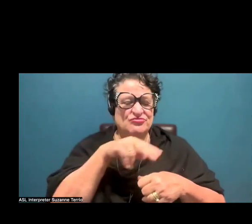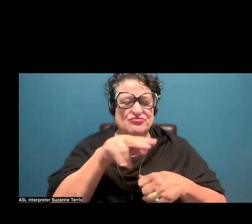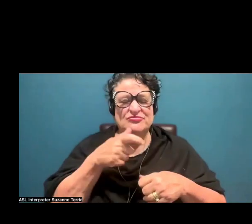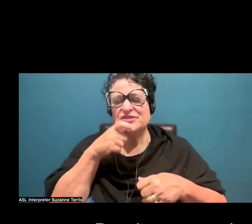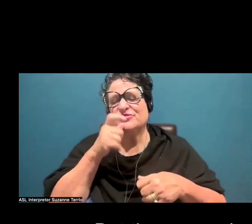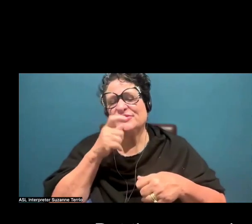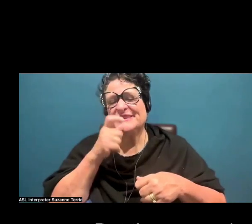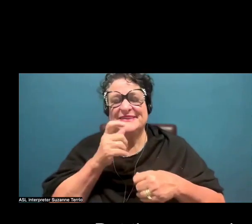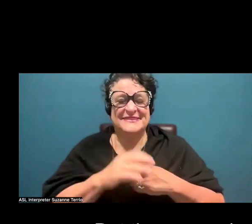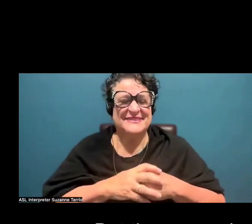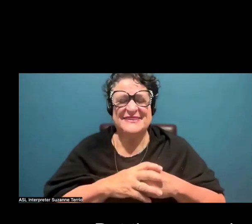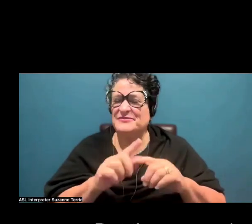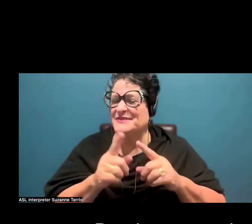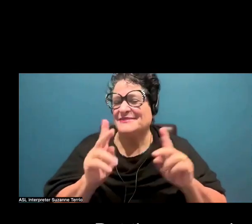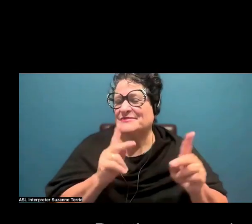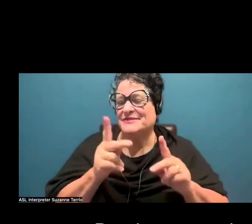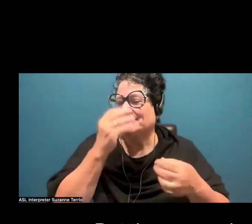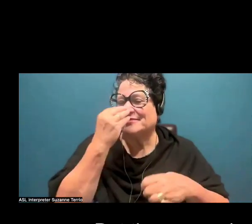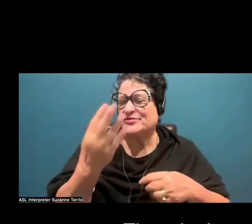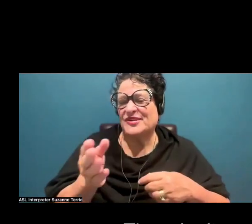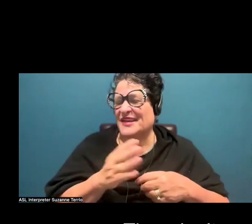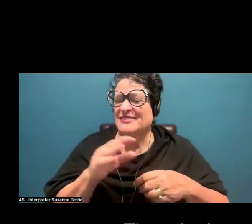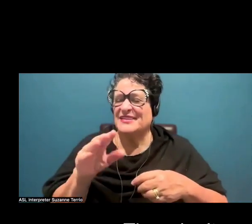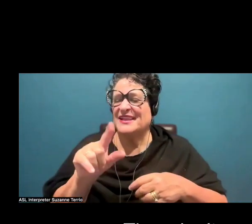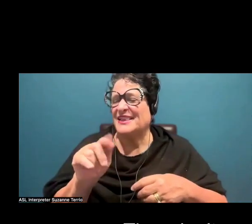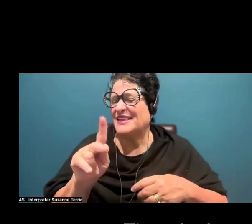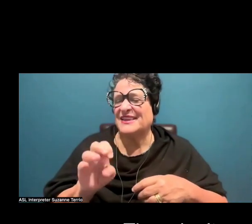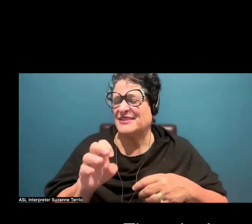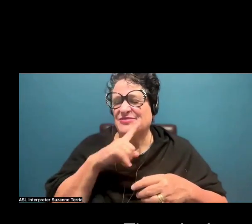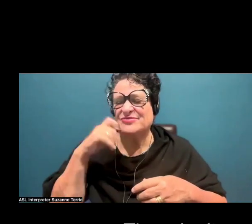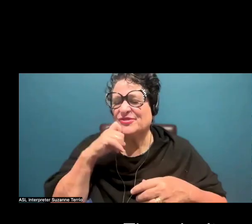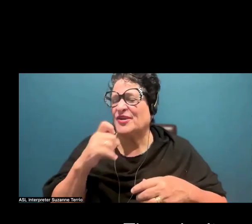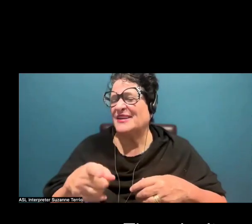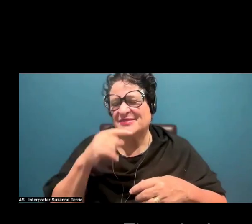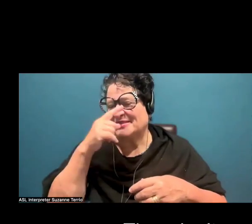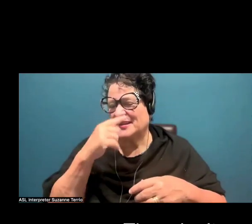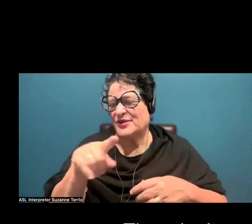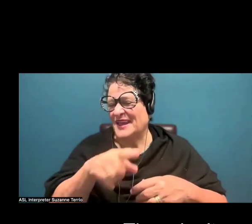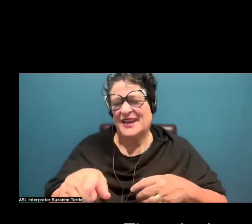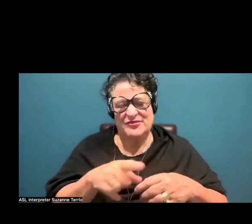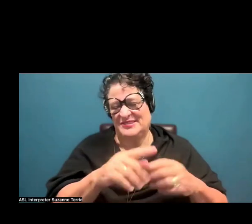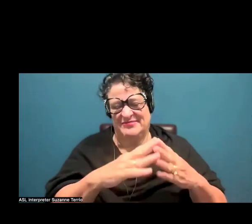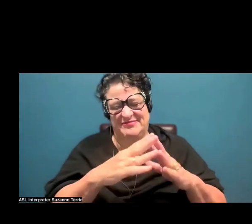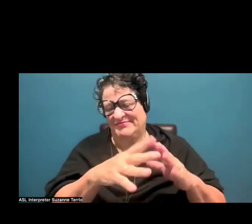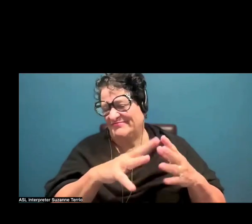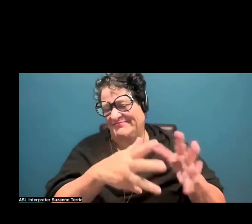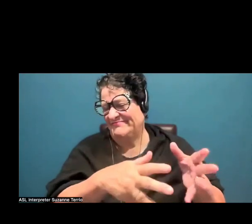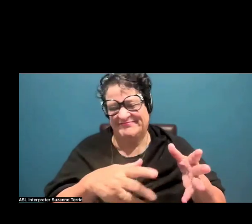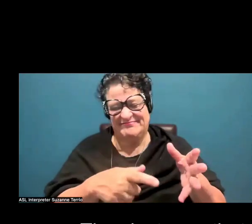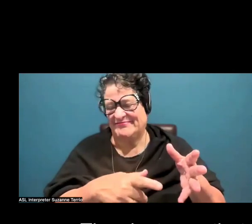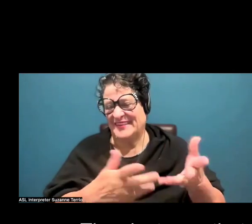hand. But these people don't care that the lake is going dry. They don't care that there's a half-built neighborhood abandoned at the end of my